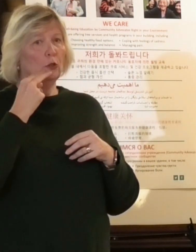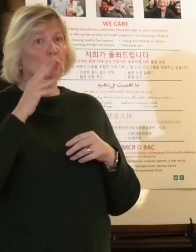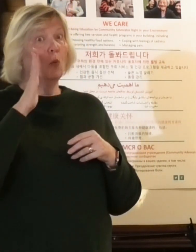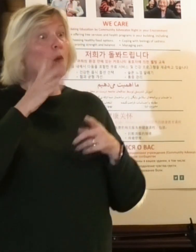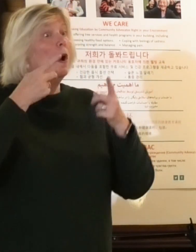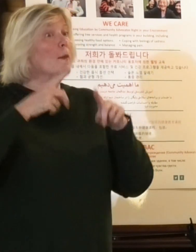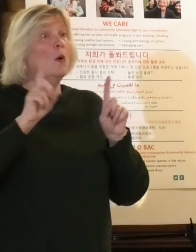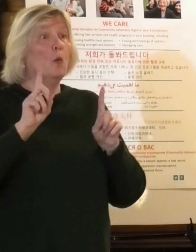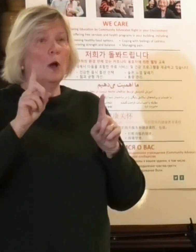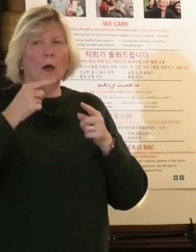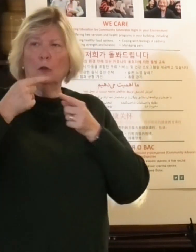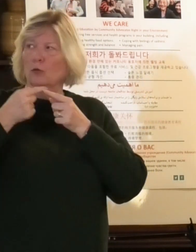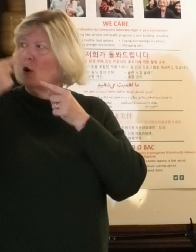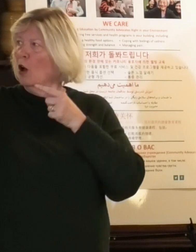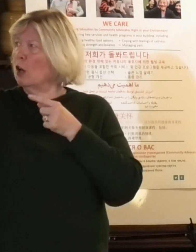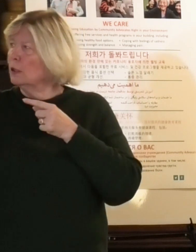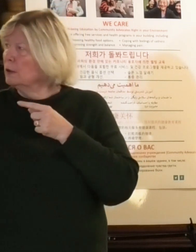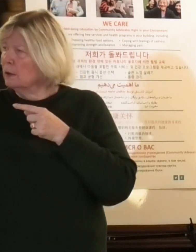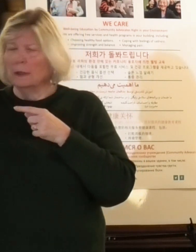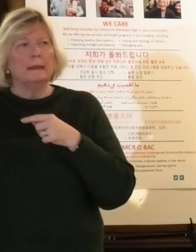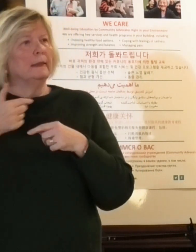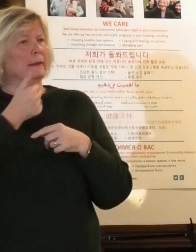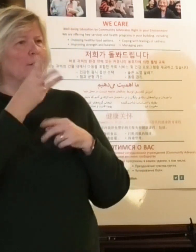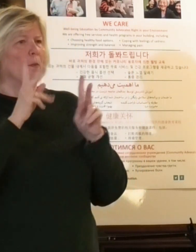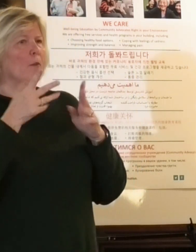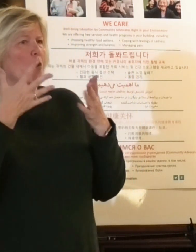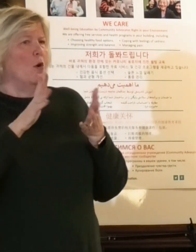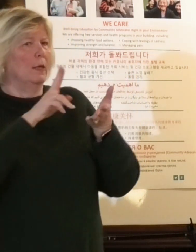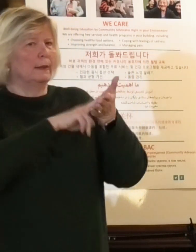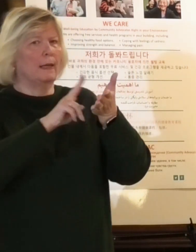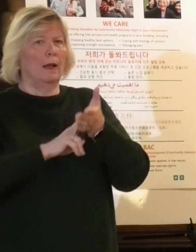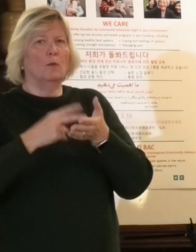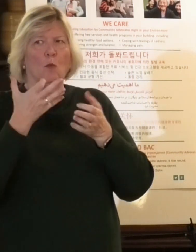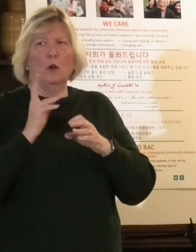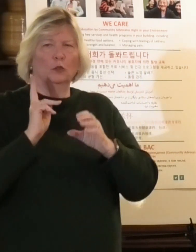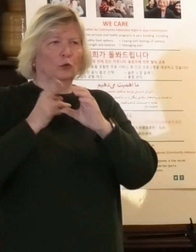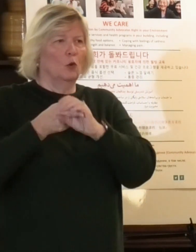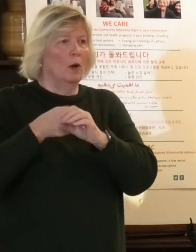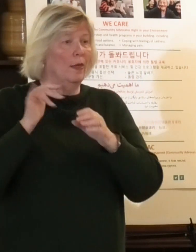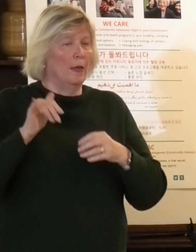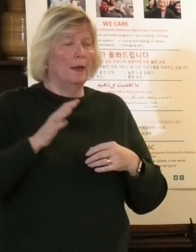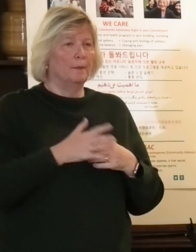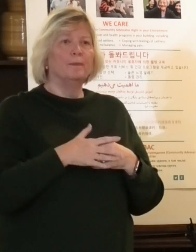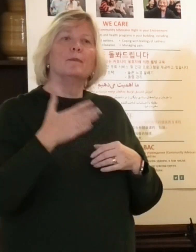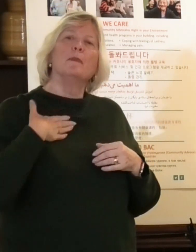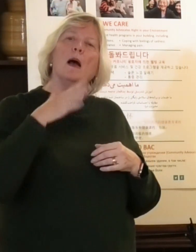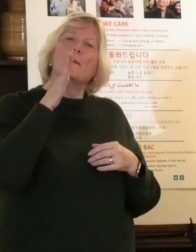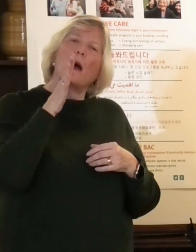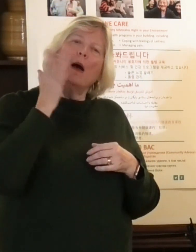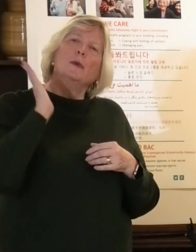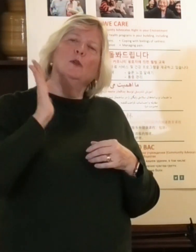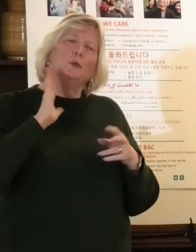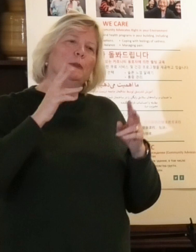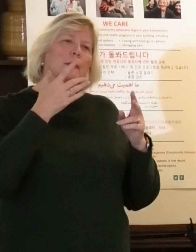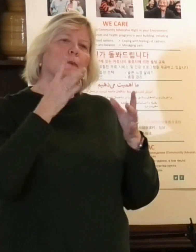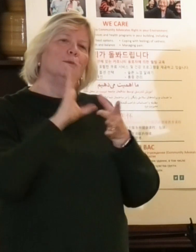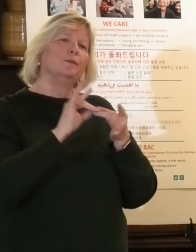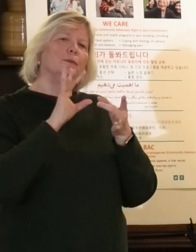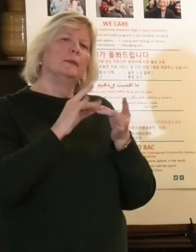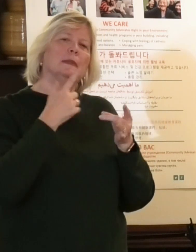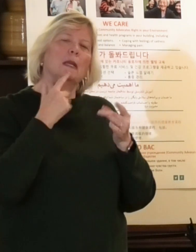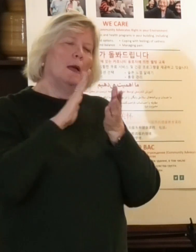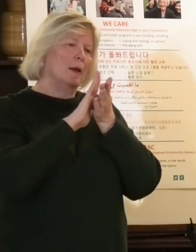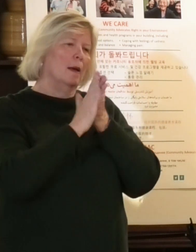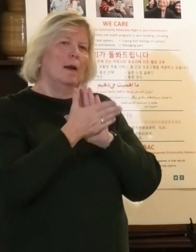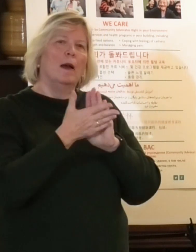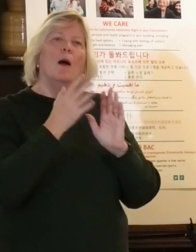We've already got a number of people signed up for that. So, my mom used to say, getting old